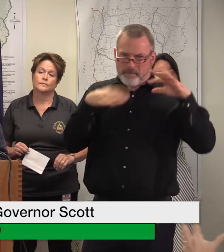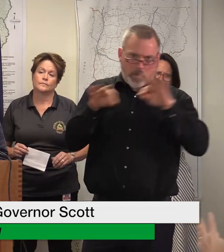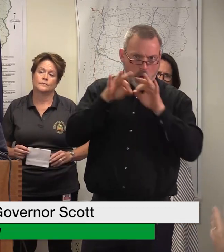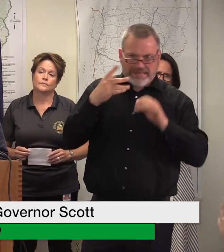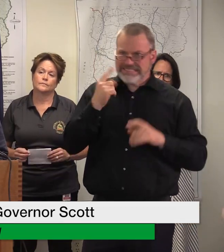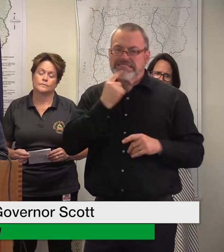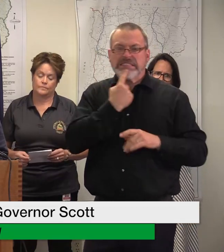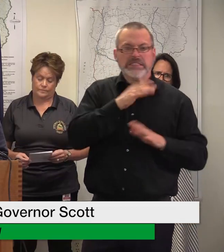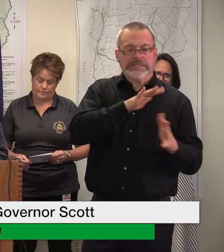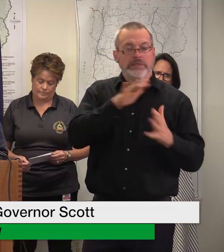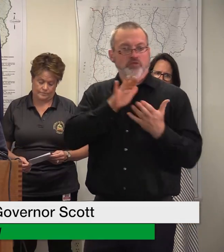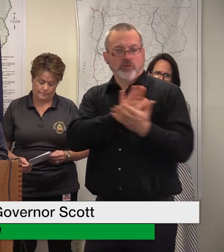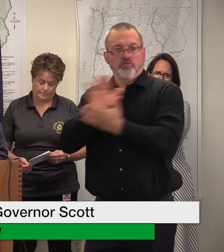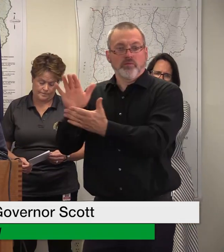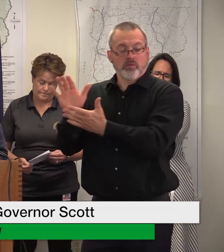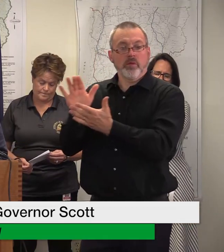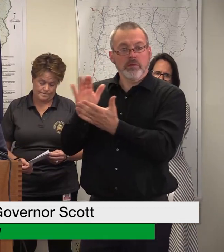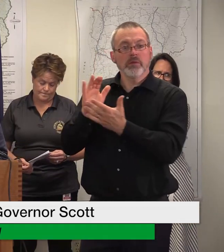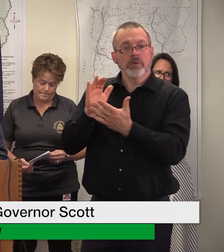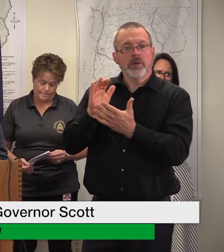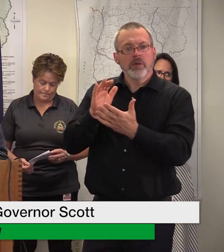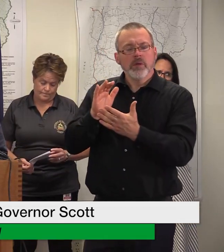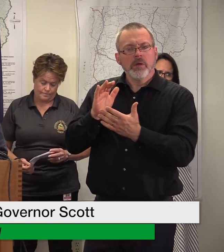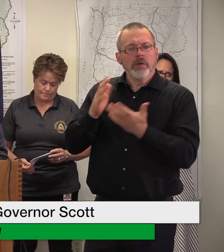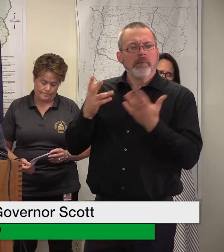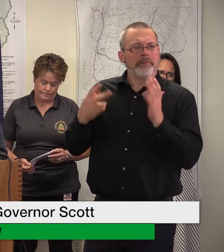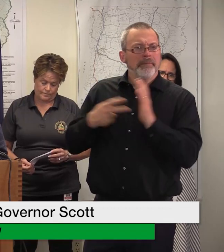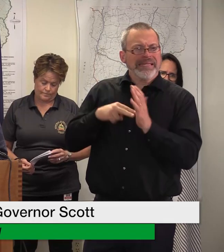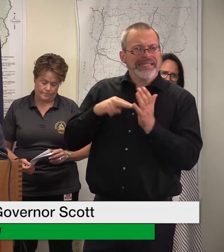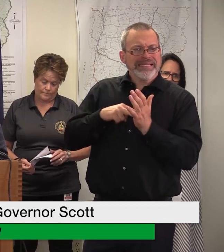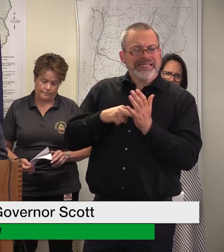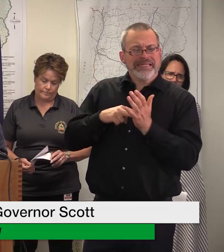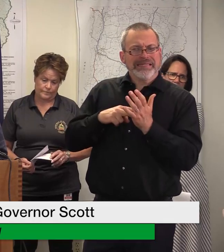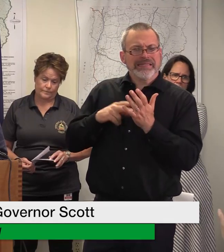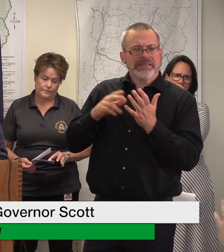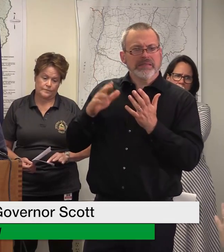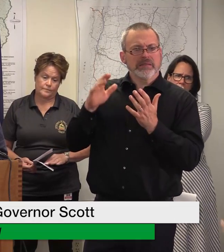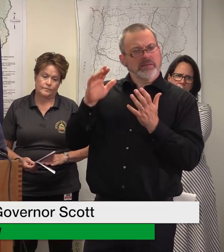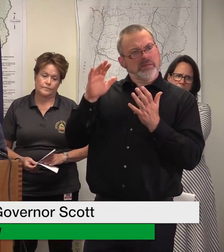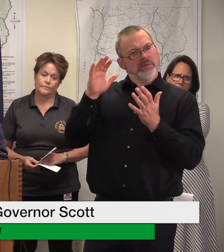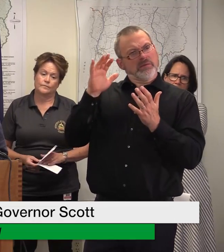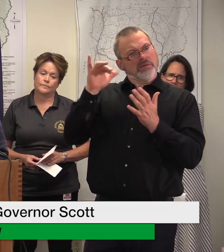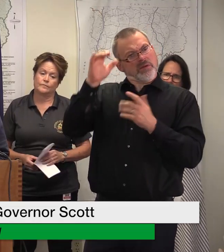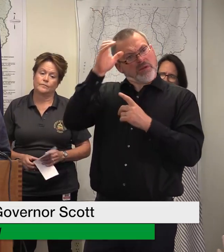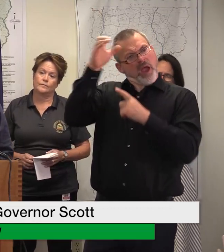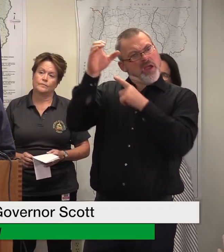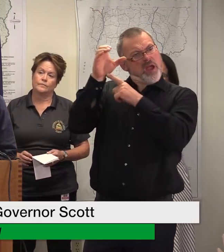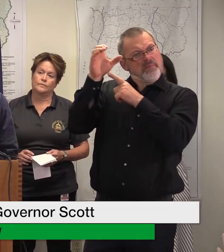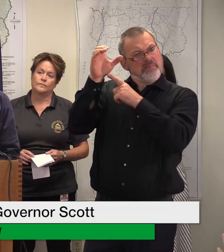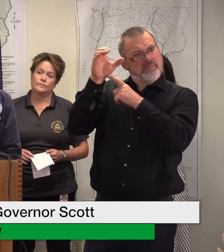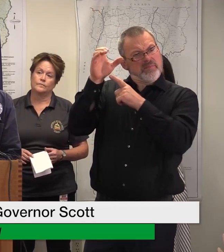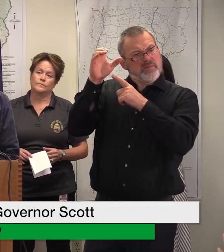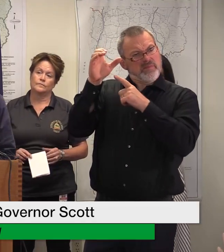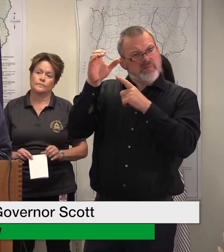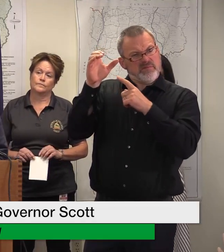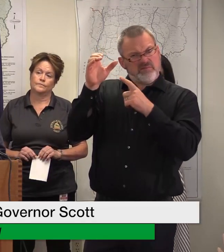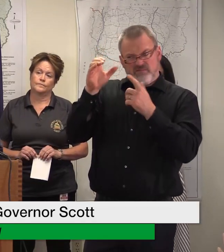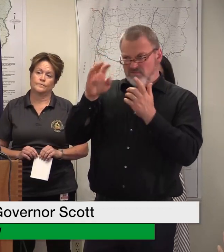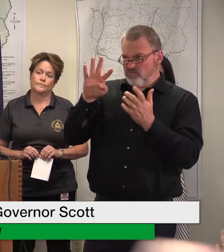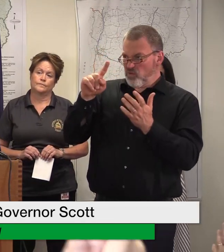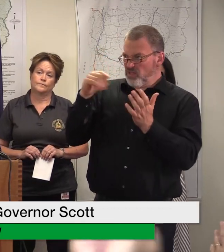habitable. So in that regard, is that why the maximum cap is, what, $41,000? Yes,